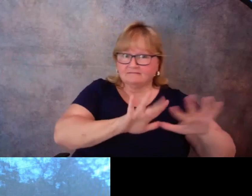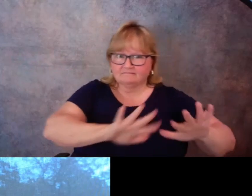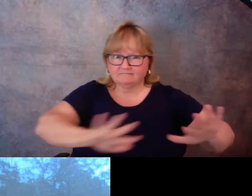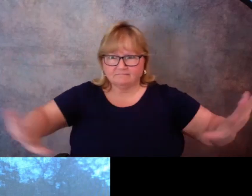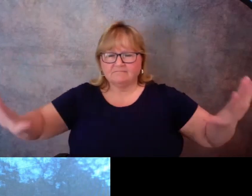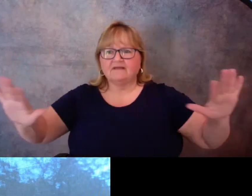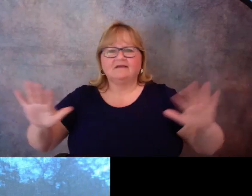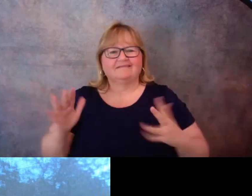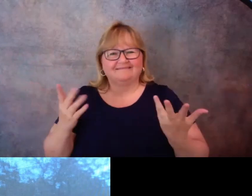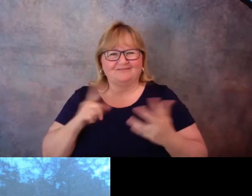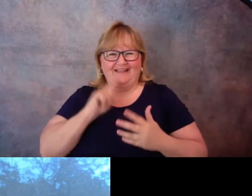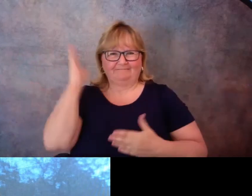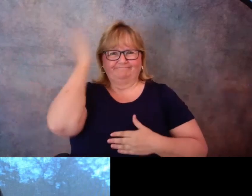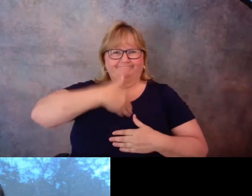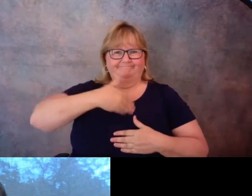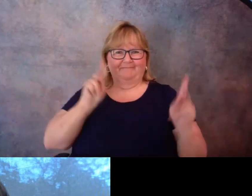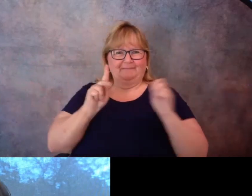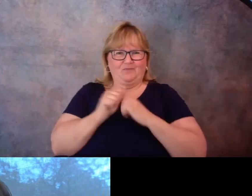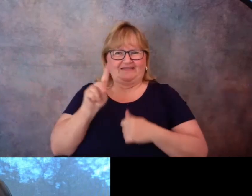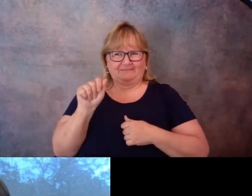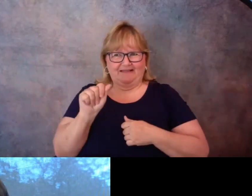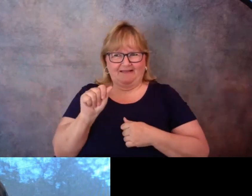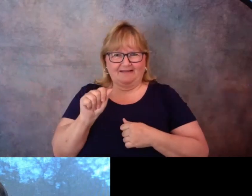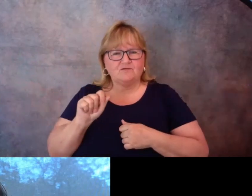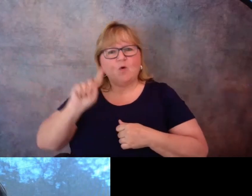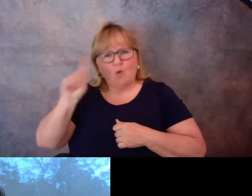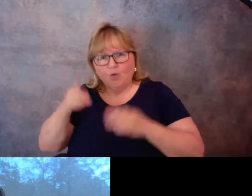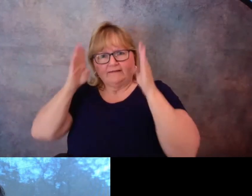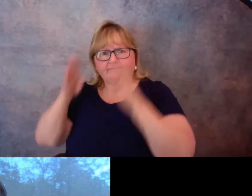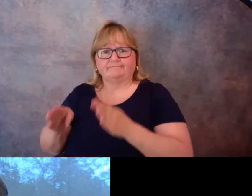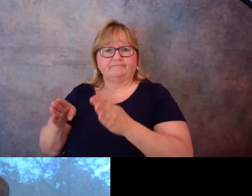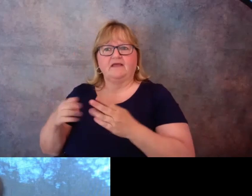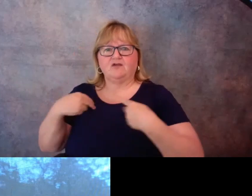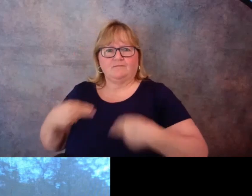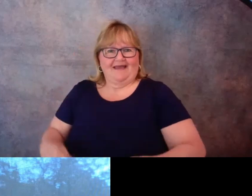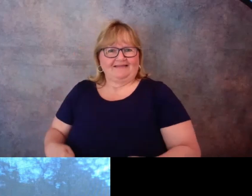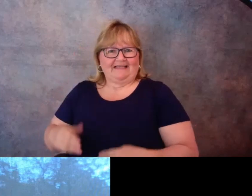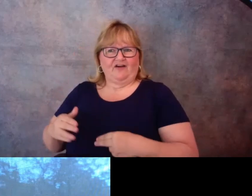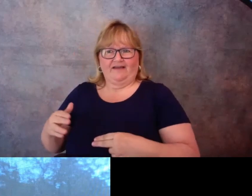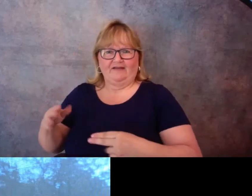for humanitarian relief. There's a lot of positive action happening there throughout the world.